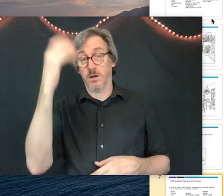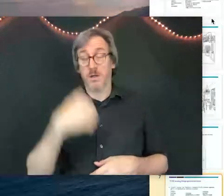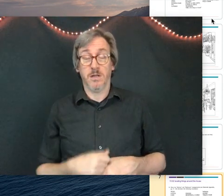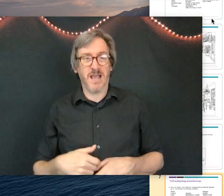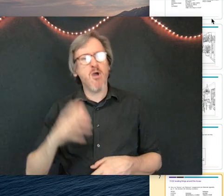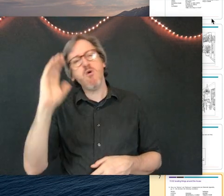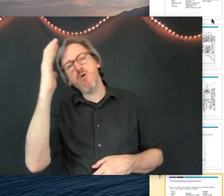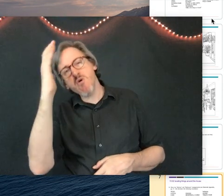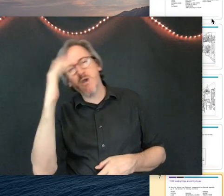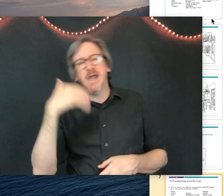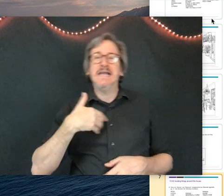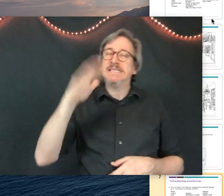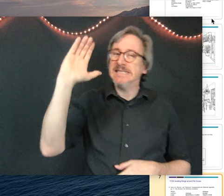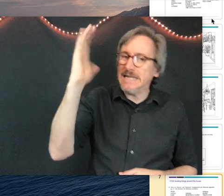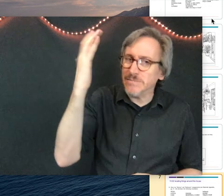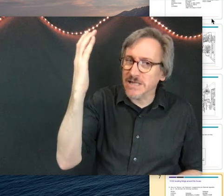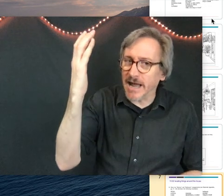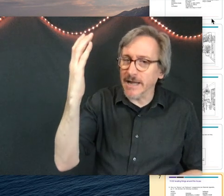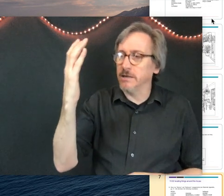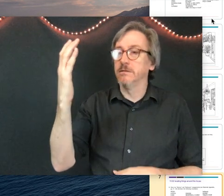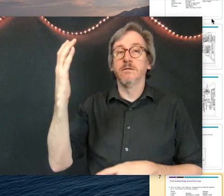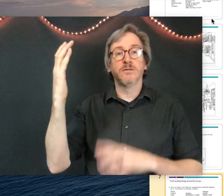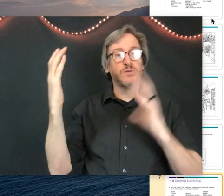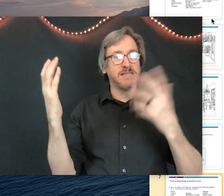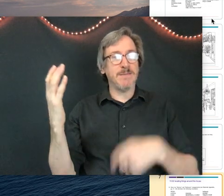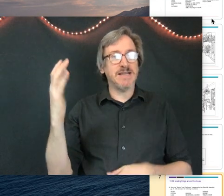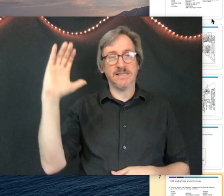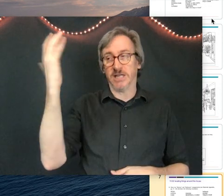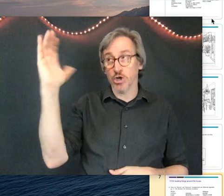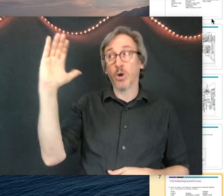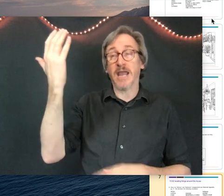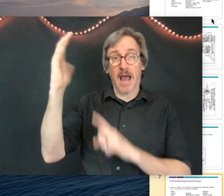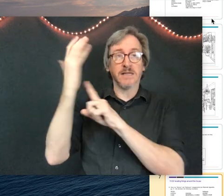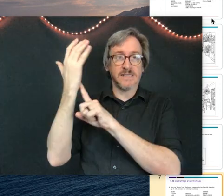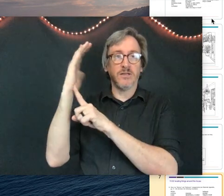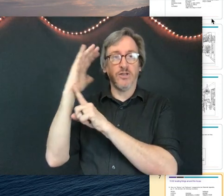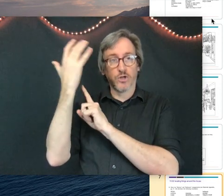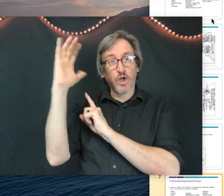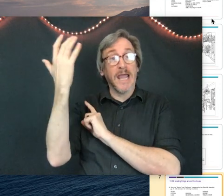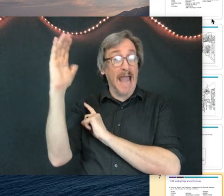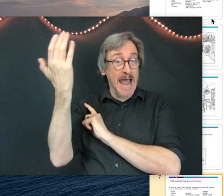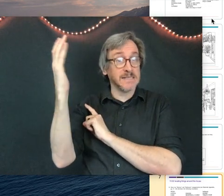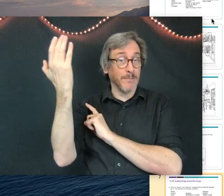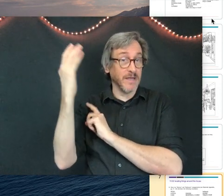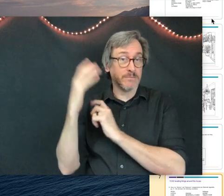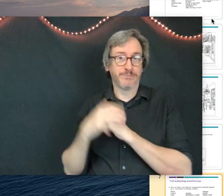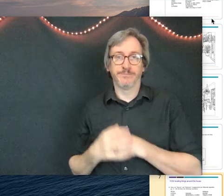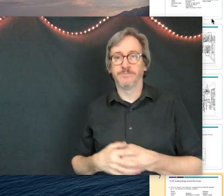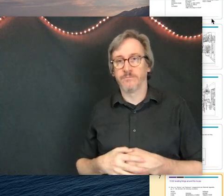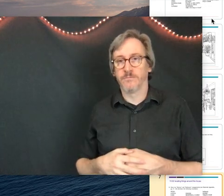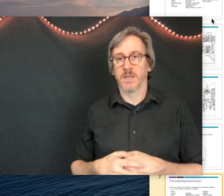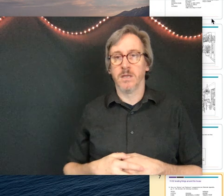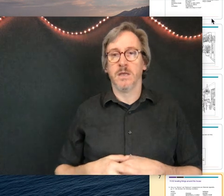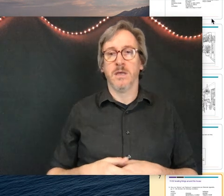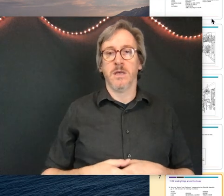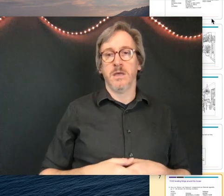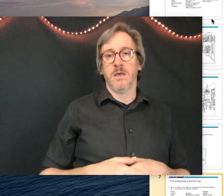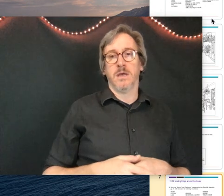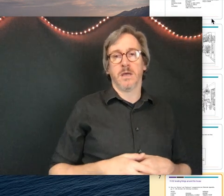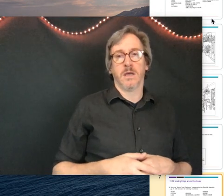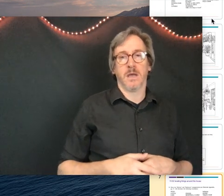before. Like, seems like. So it's the same idea as like you're looking at something.